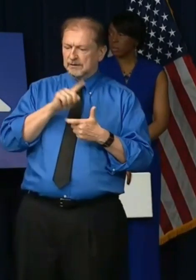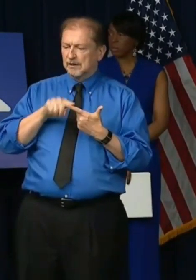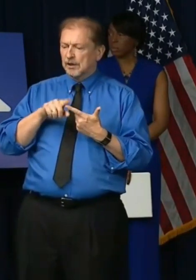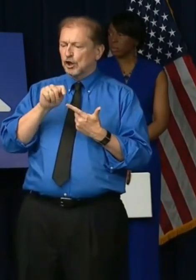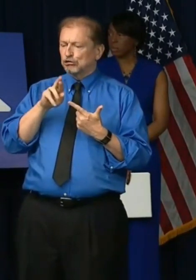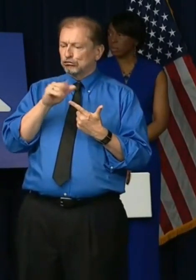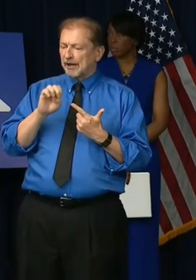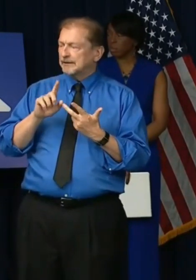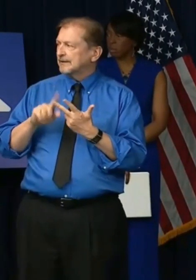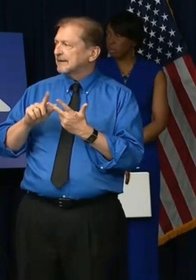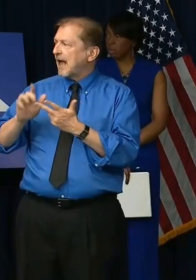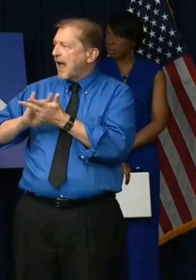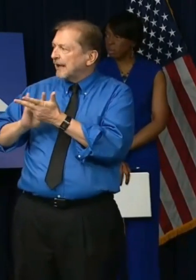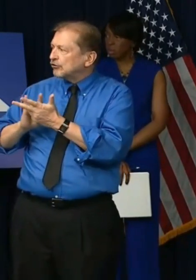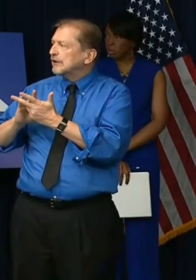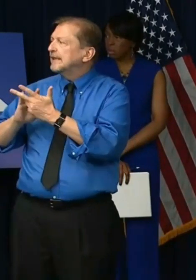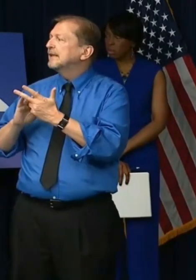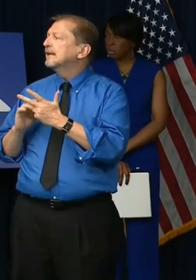reopening, what measurement,